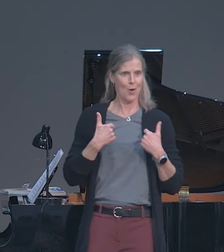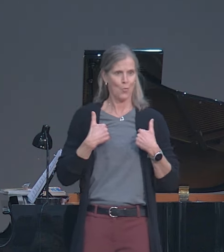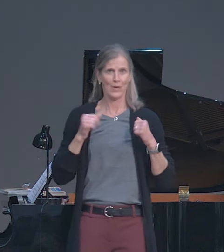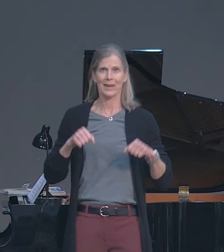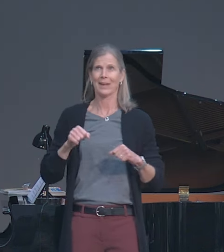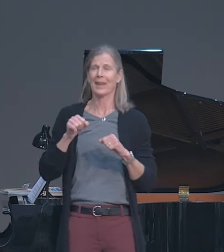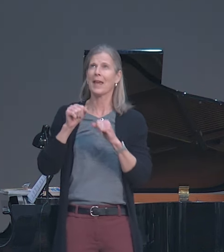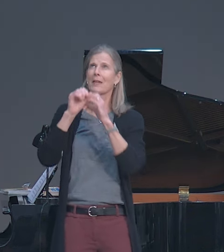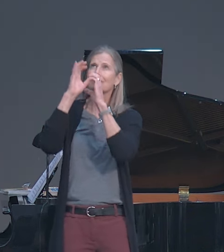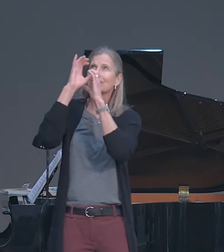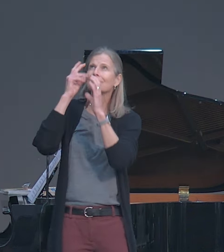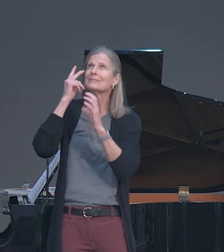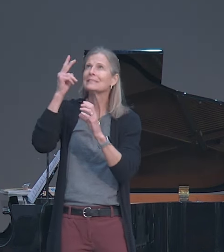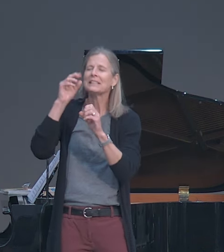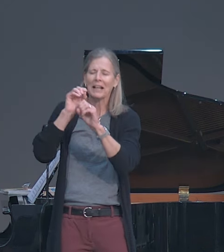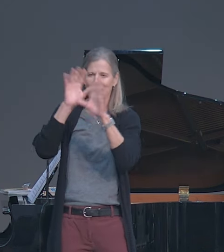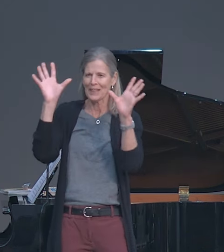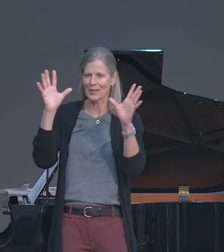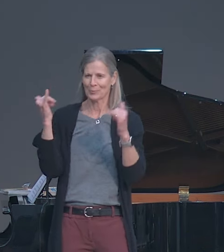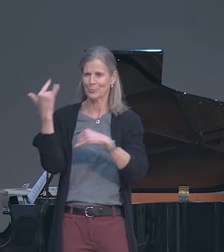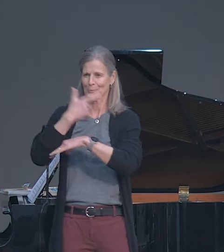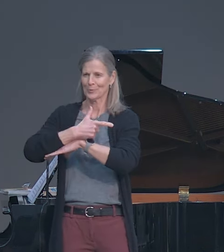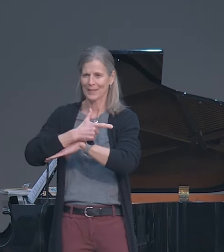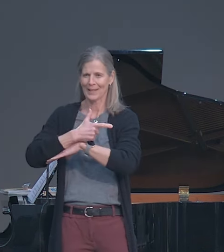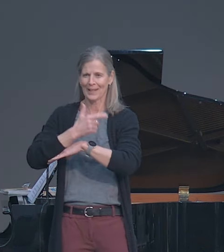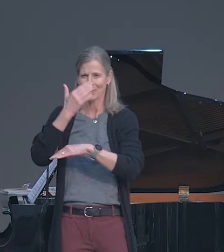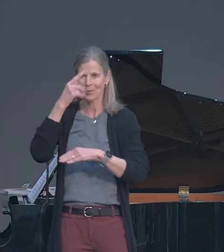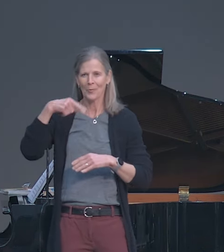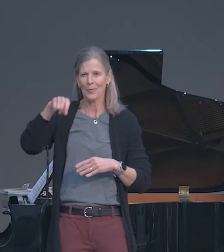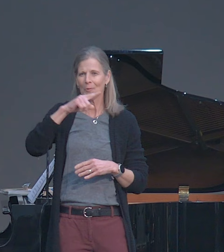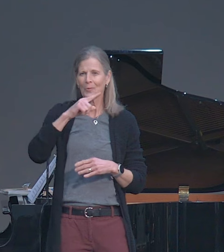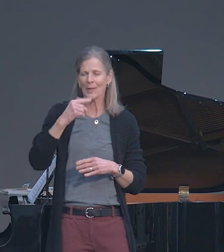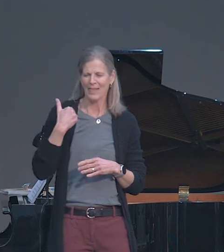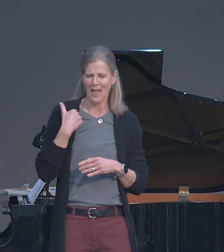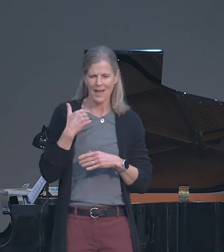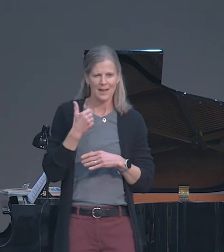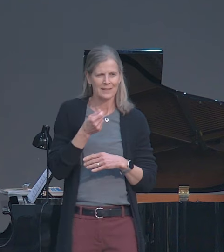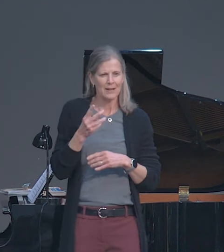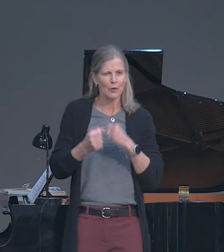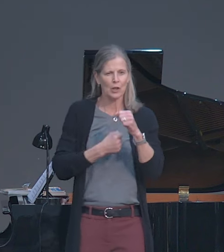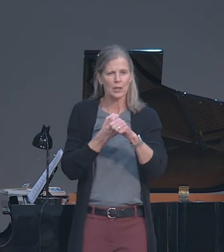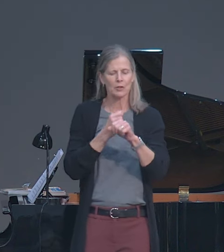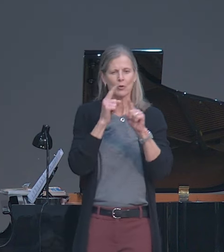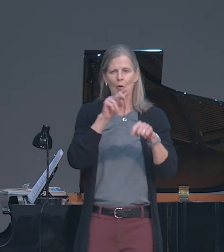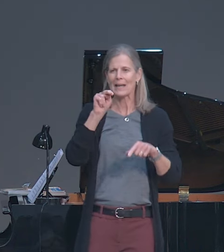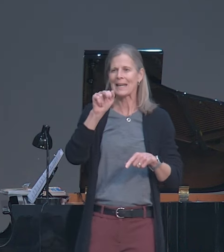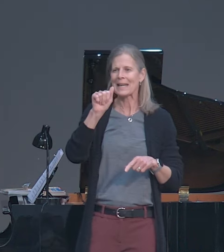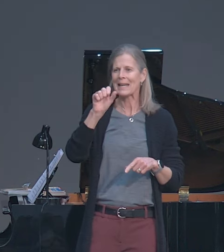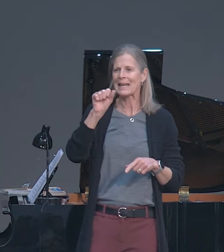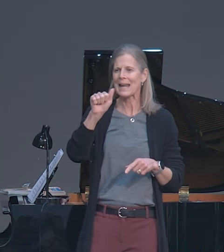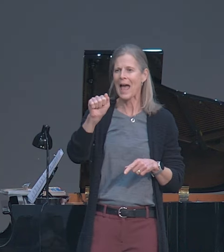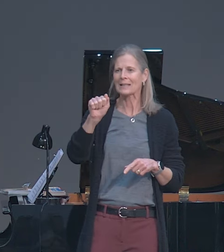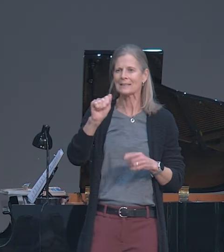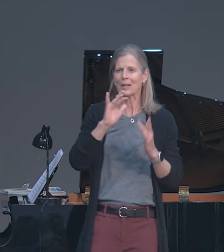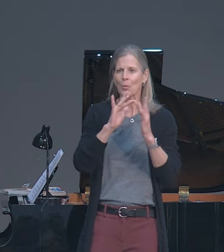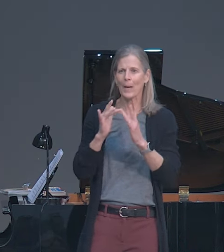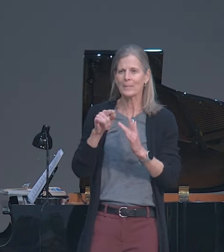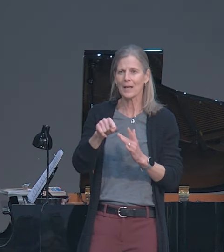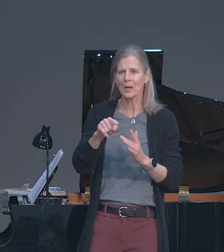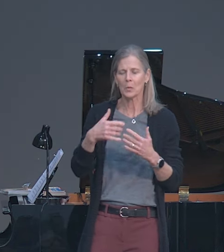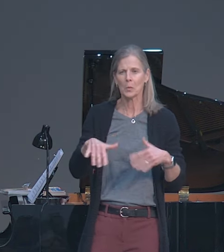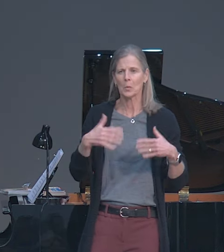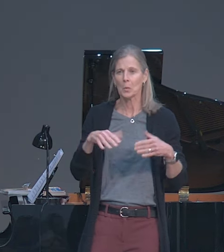clearly in our day. I don't know if you've ever, in the last couple of years, gone on the NASA's website to look at some of the stunning